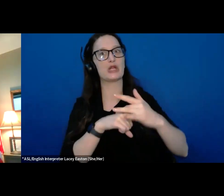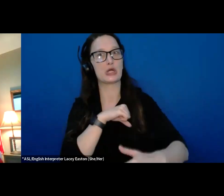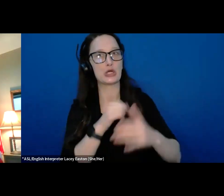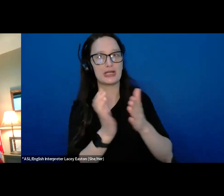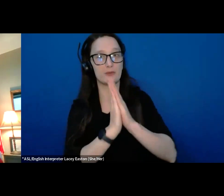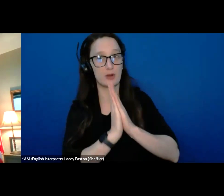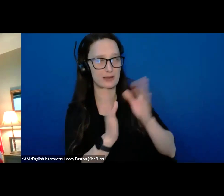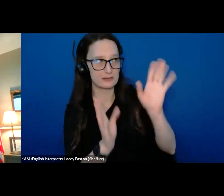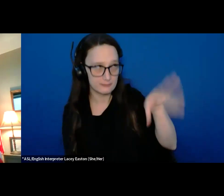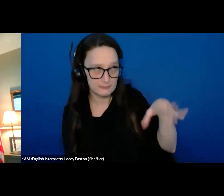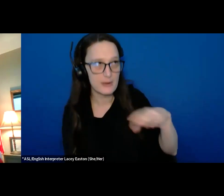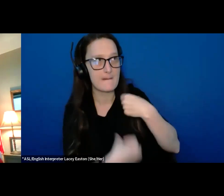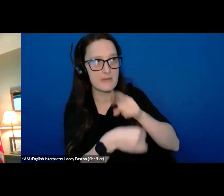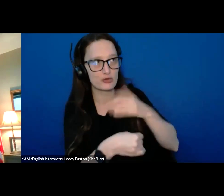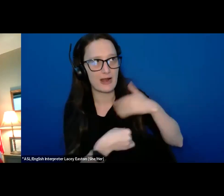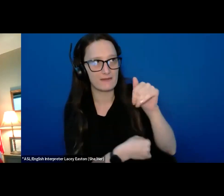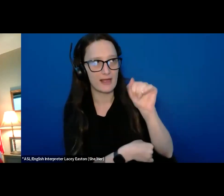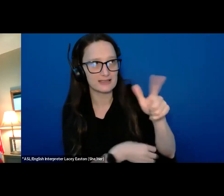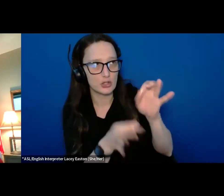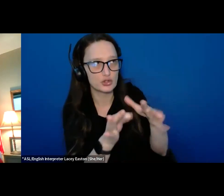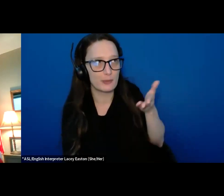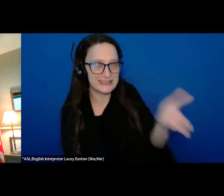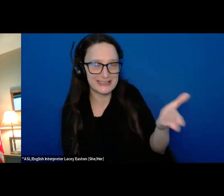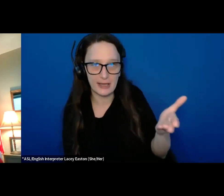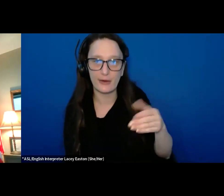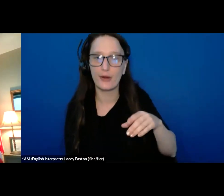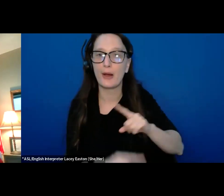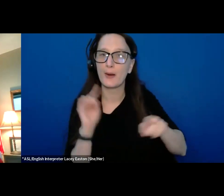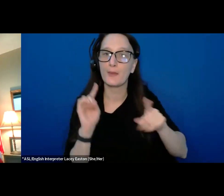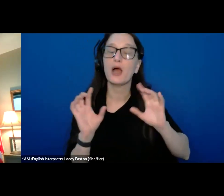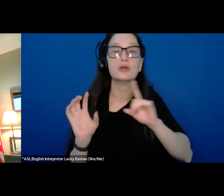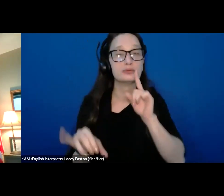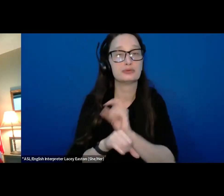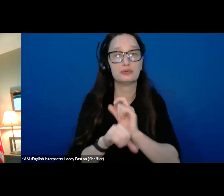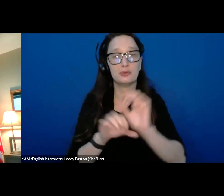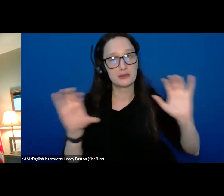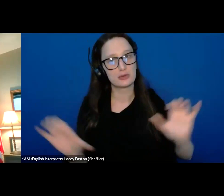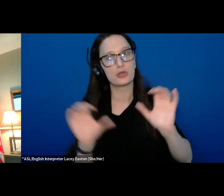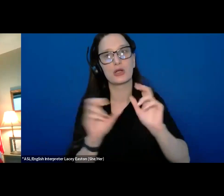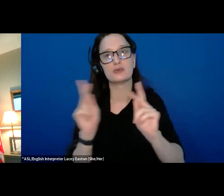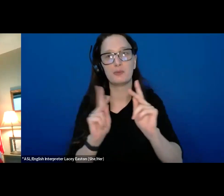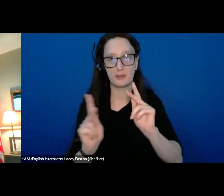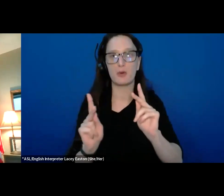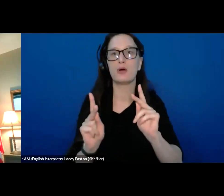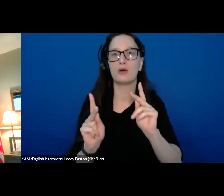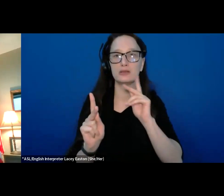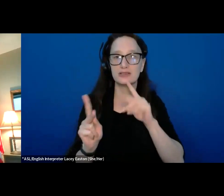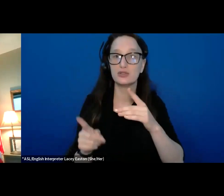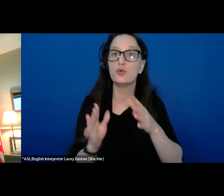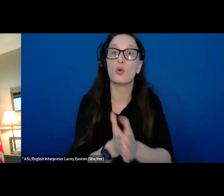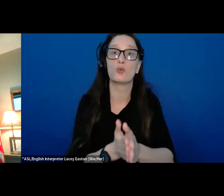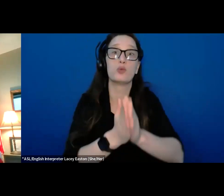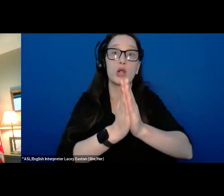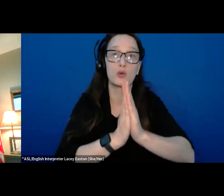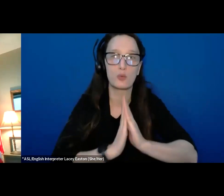interpreters there. But definitely encourage folks to give folks the ability to really communicate. That means you have to request in advance